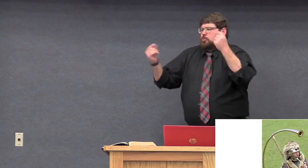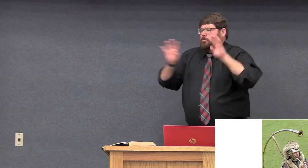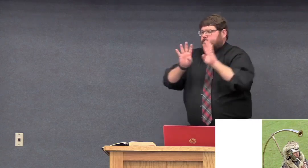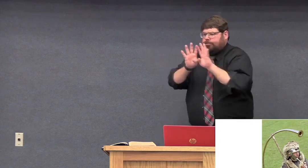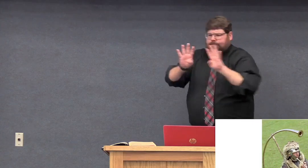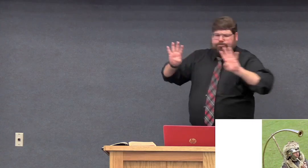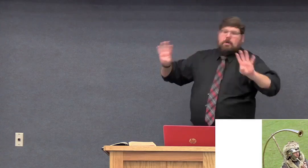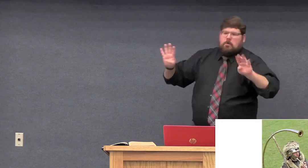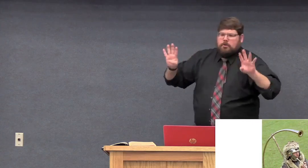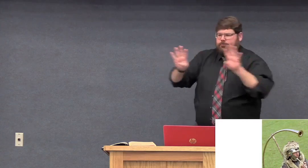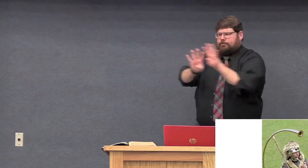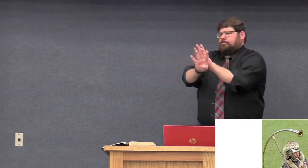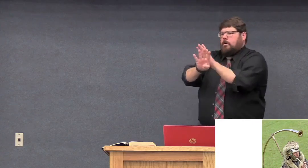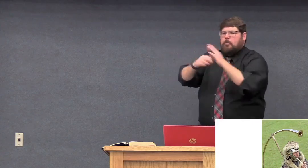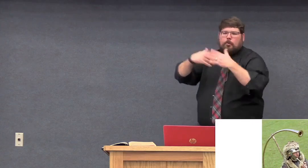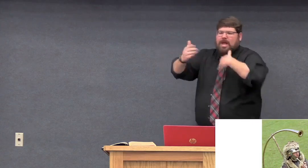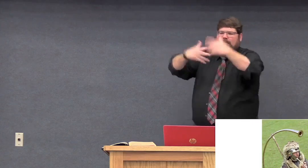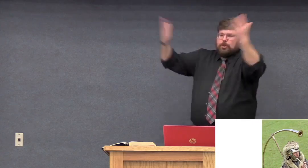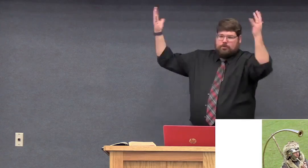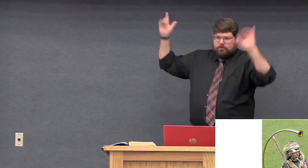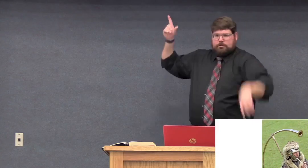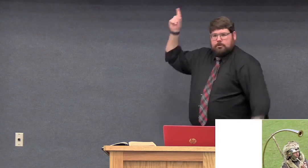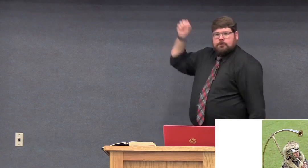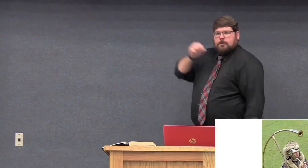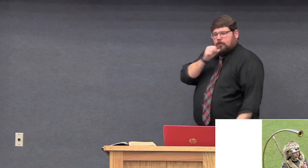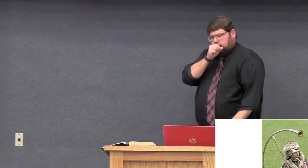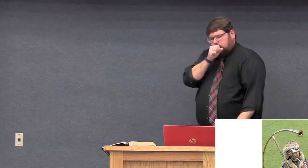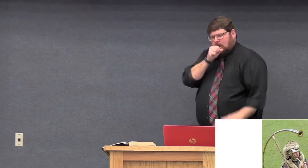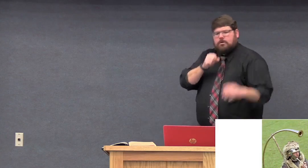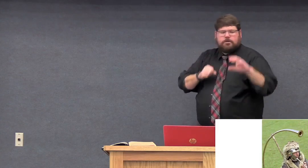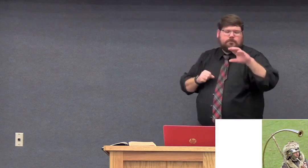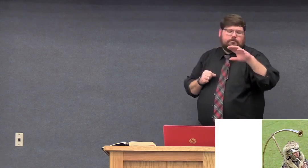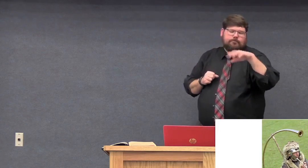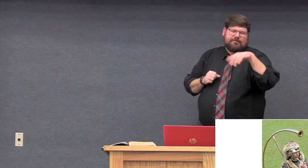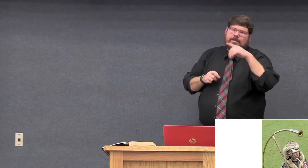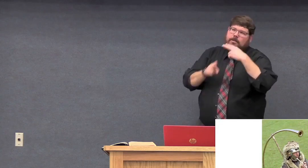horn so that that would sound out what commands the soldiers were to do.